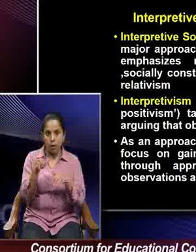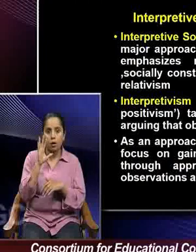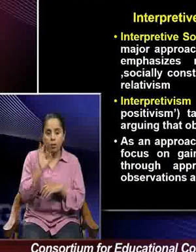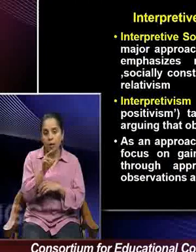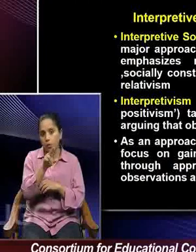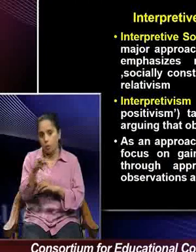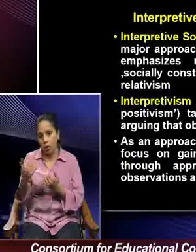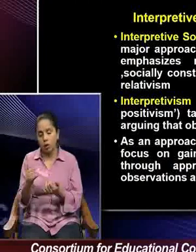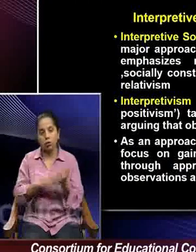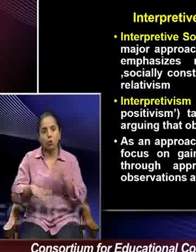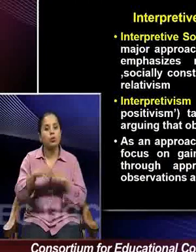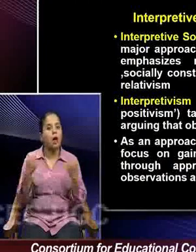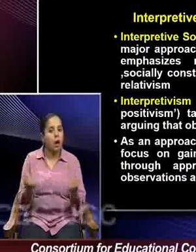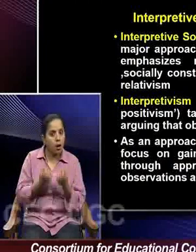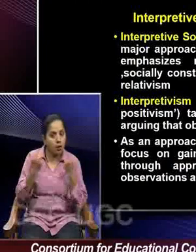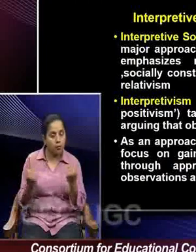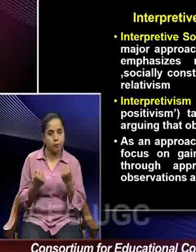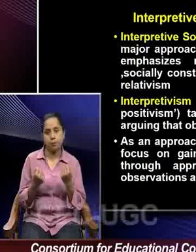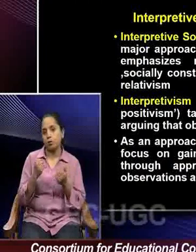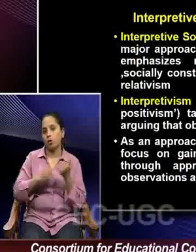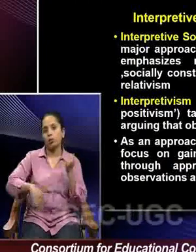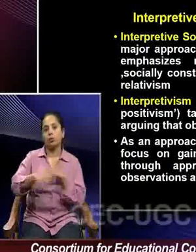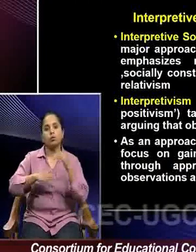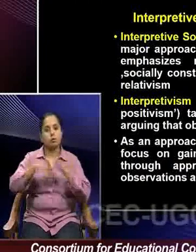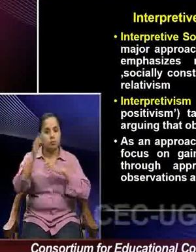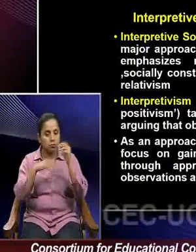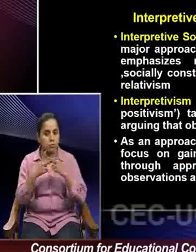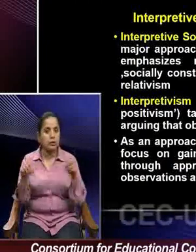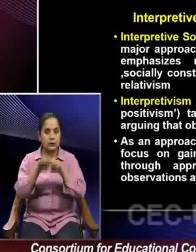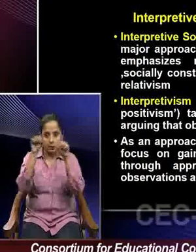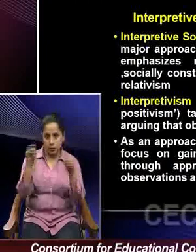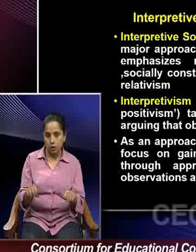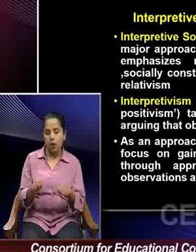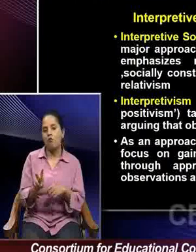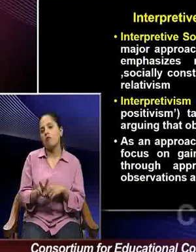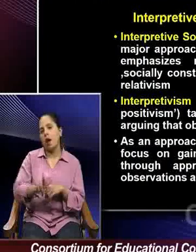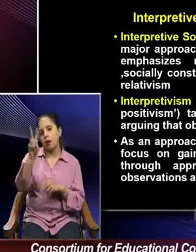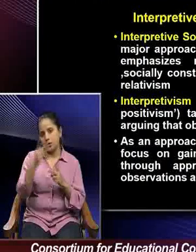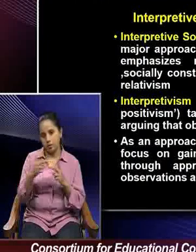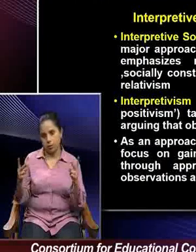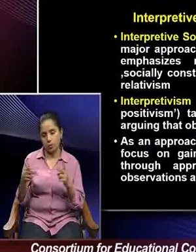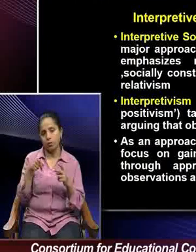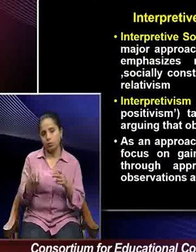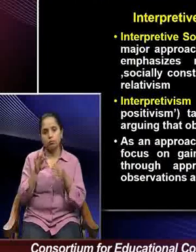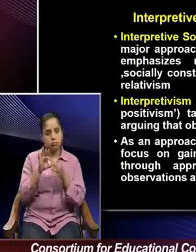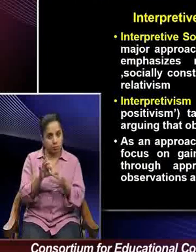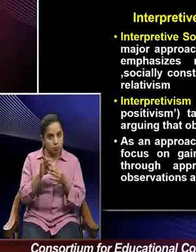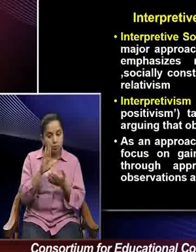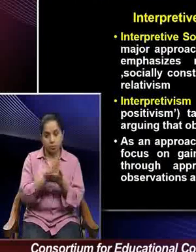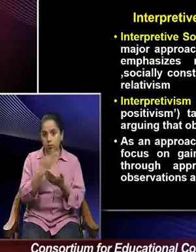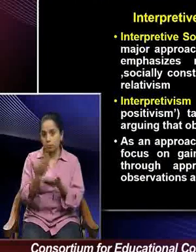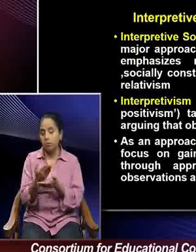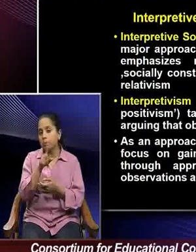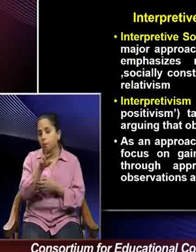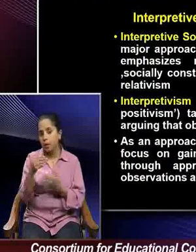meaningful social action, socially constructed meaning systems, and values relativism.